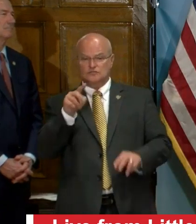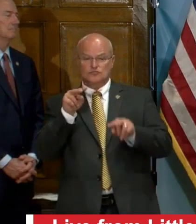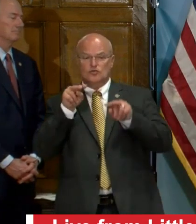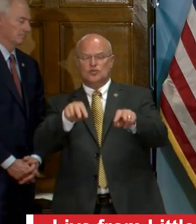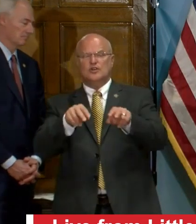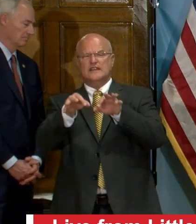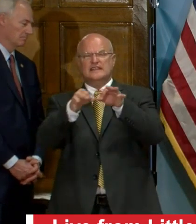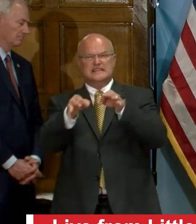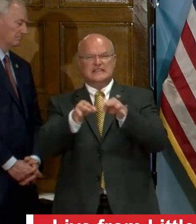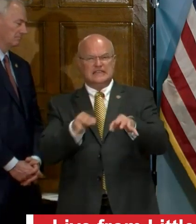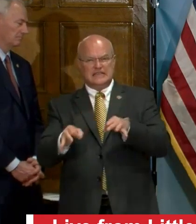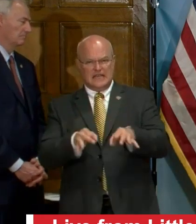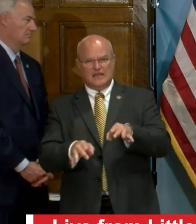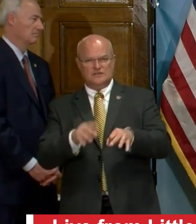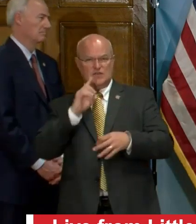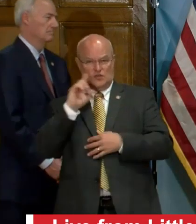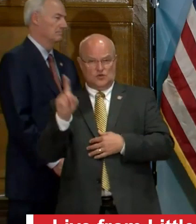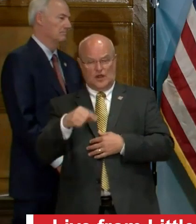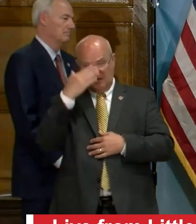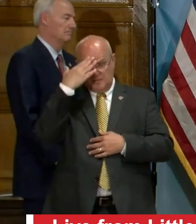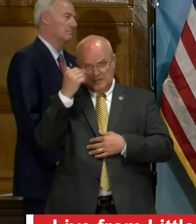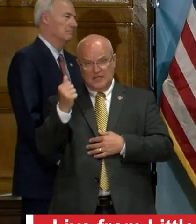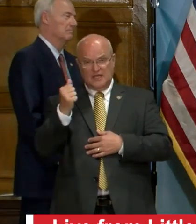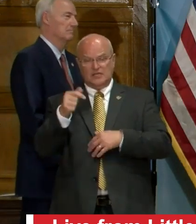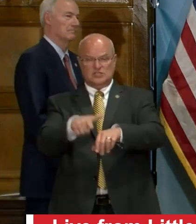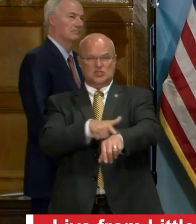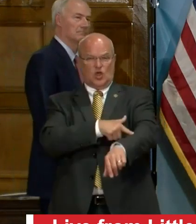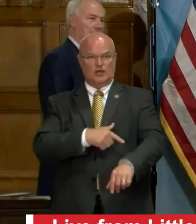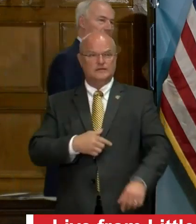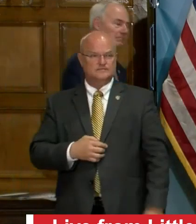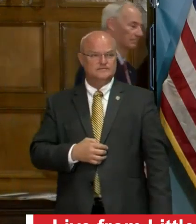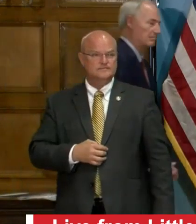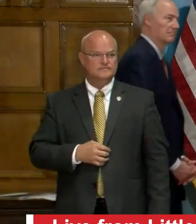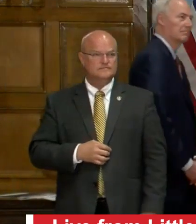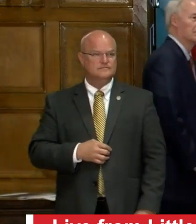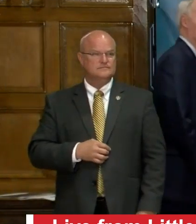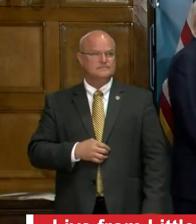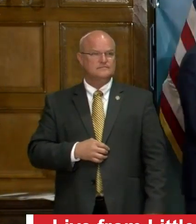the details of the directive because it's rather long.